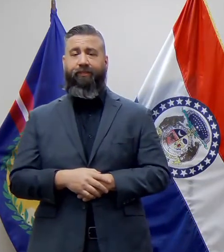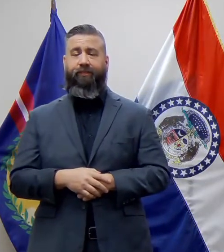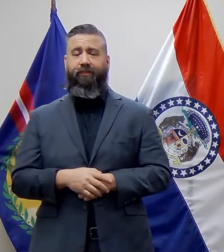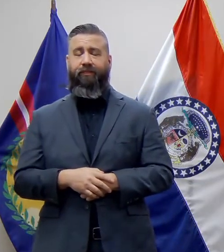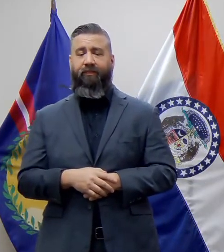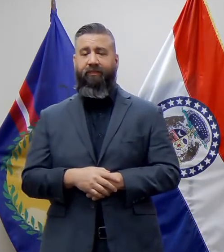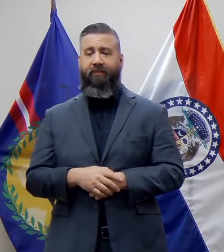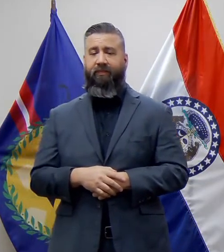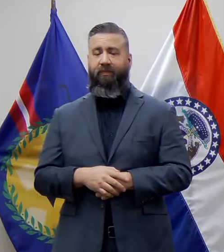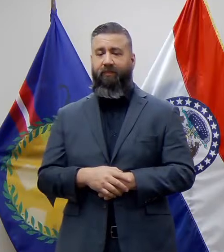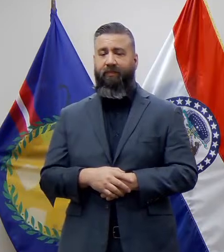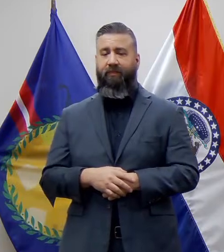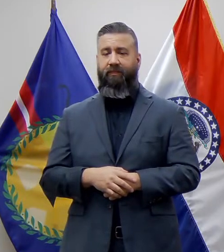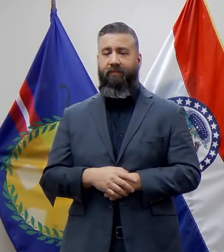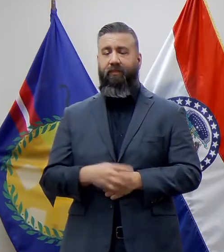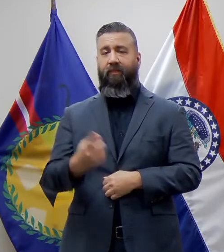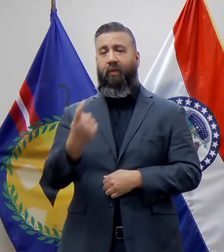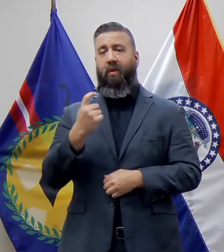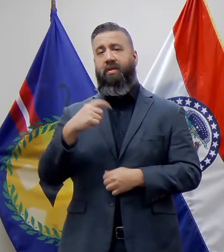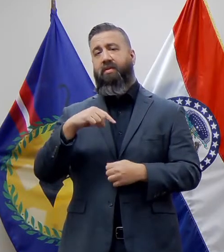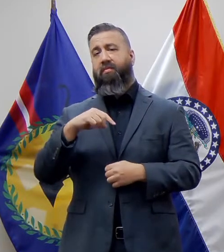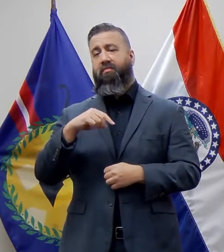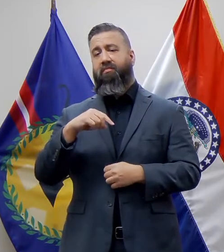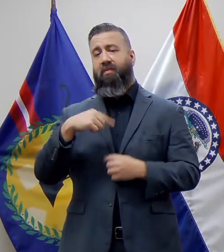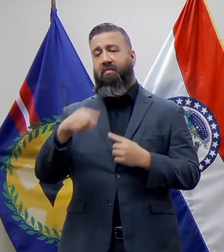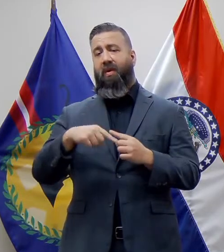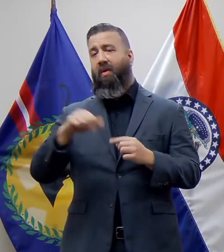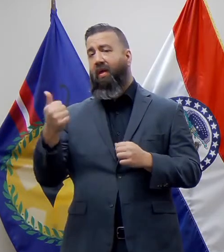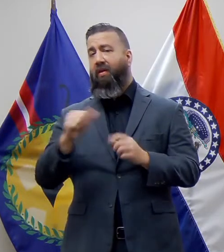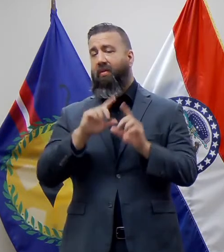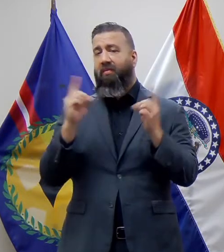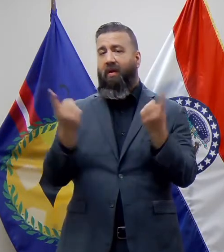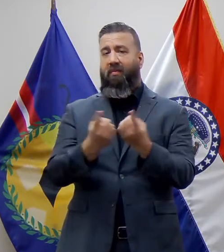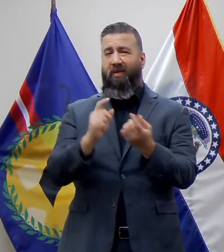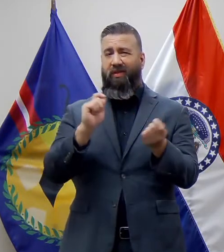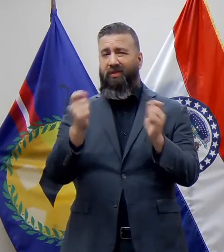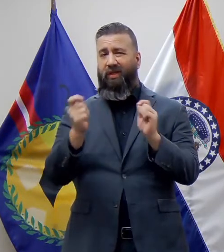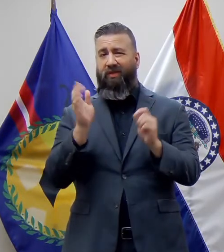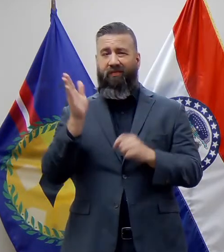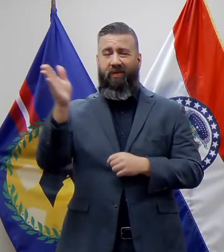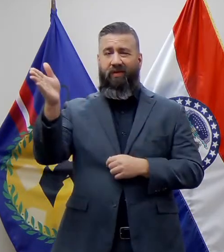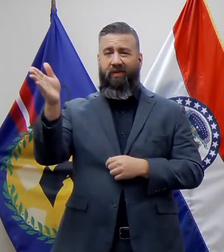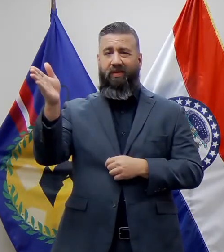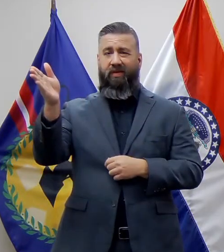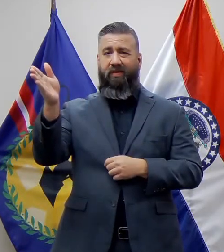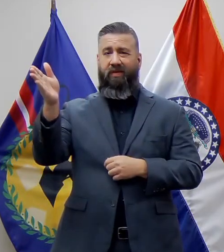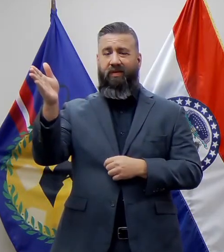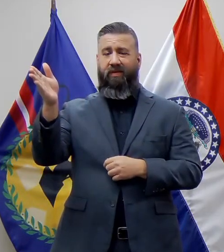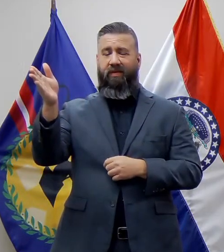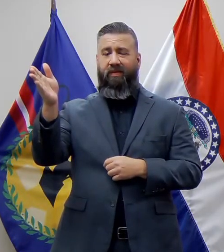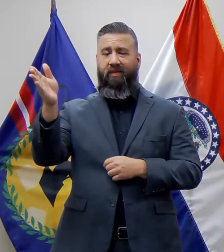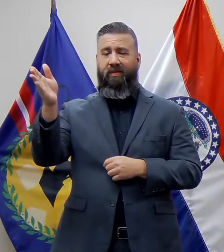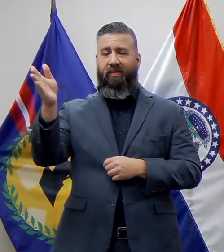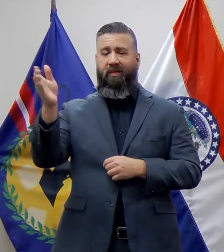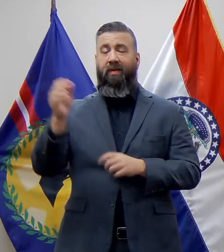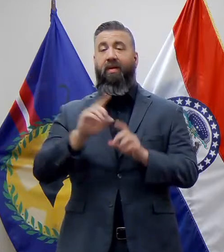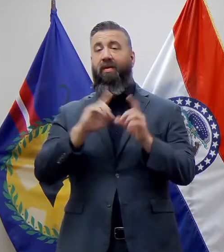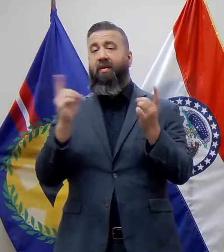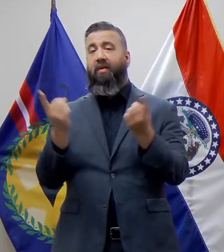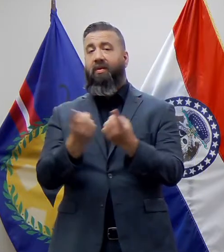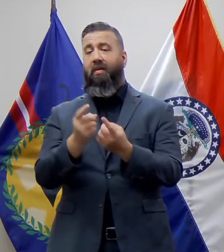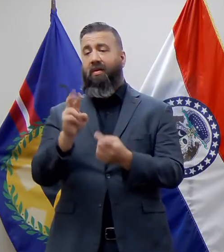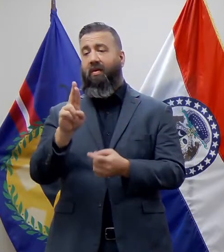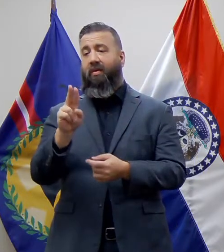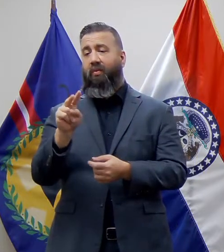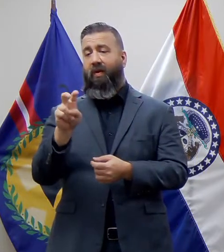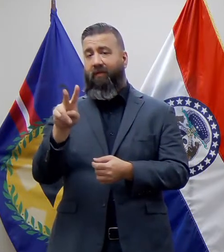is about other departments and changes in the future. You know, the Department of